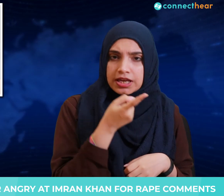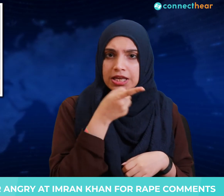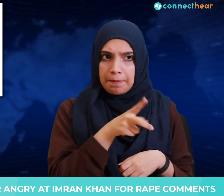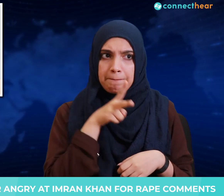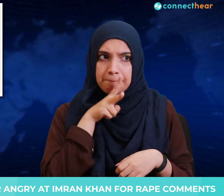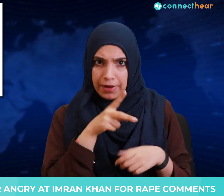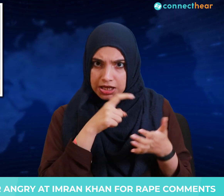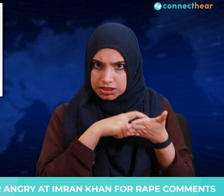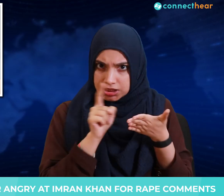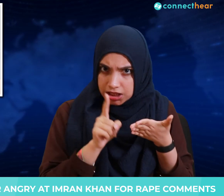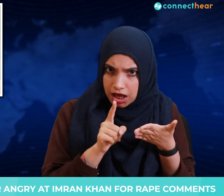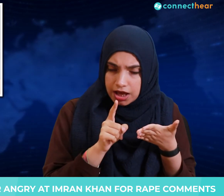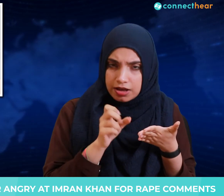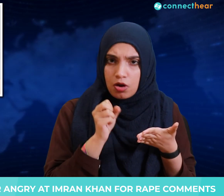sexual violence?